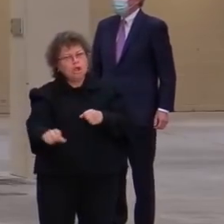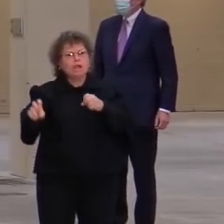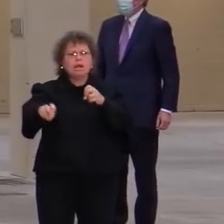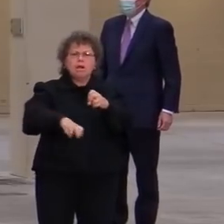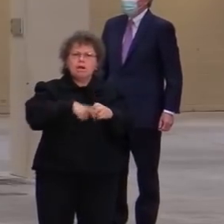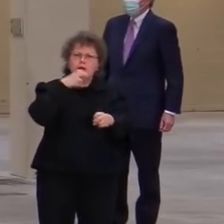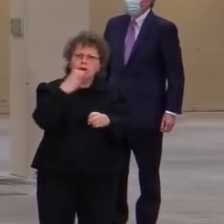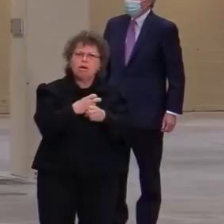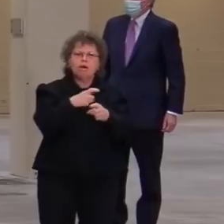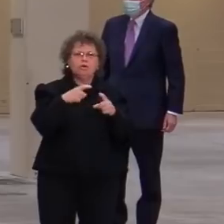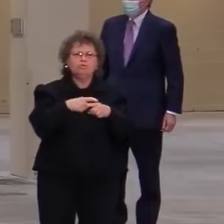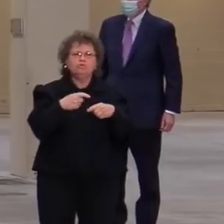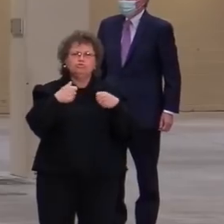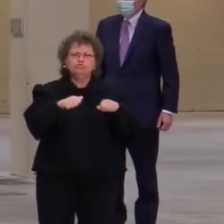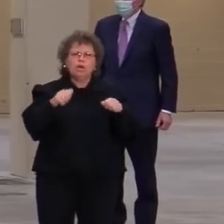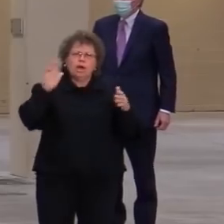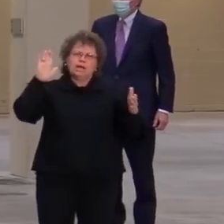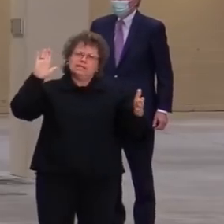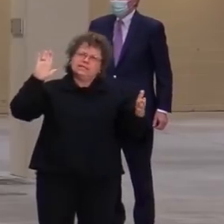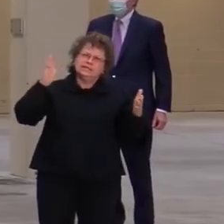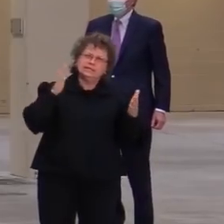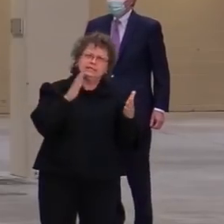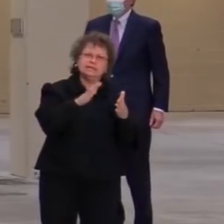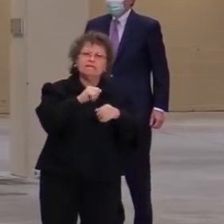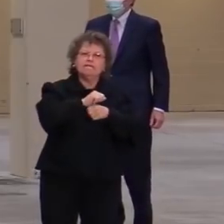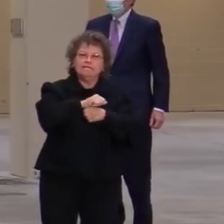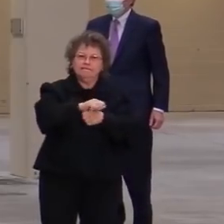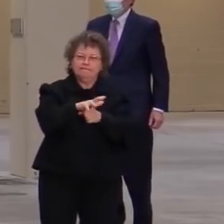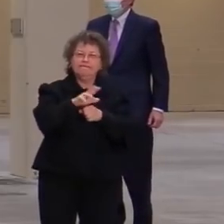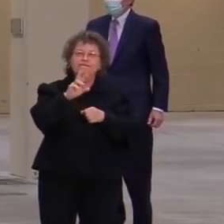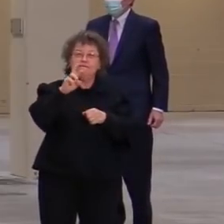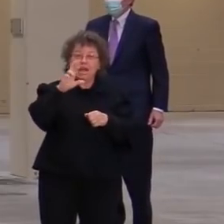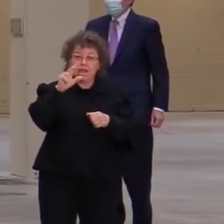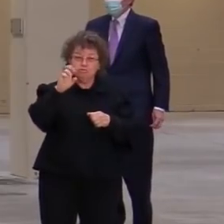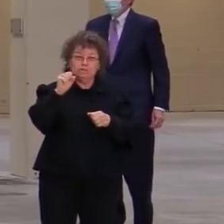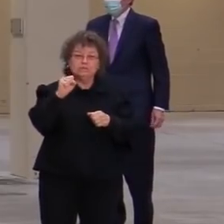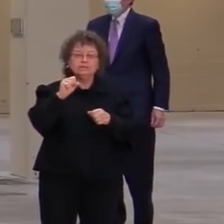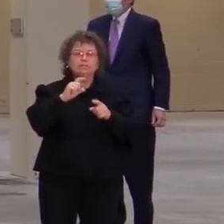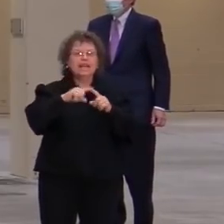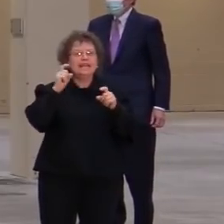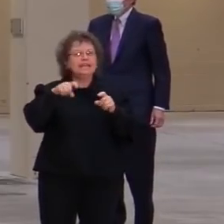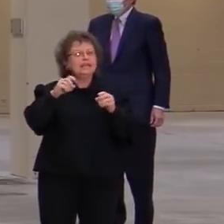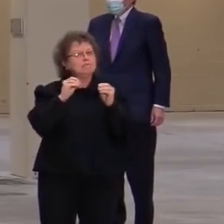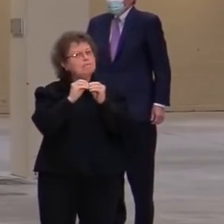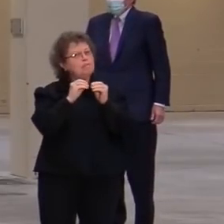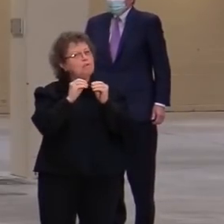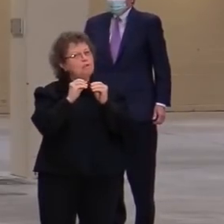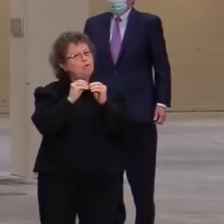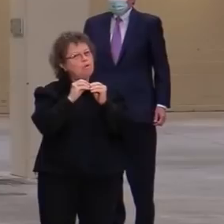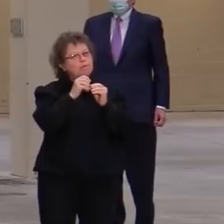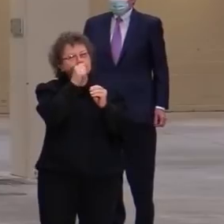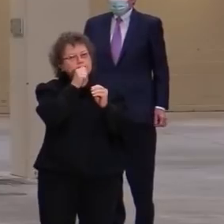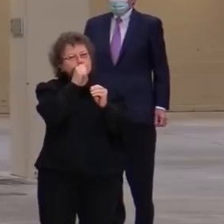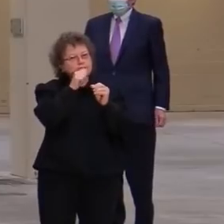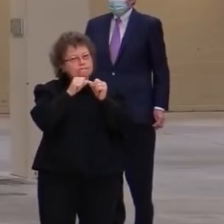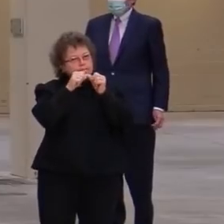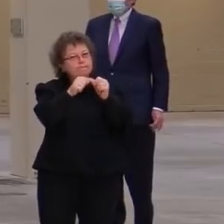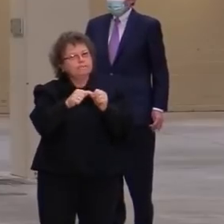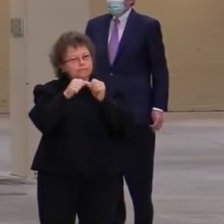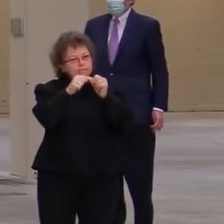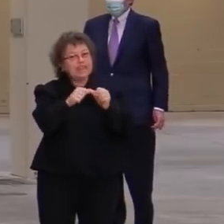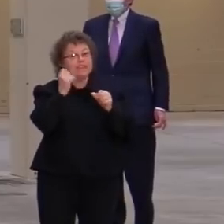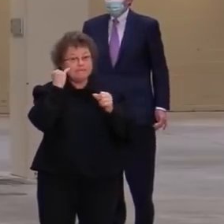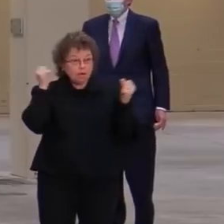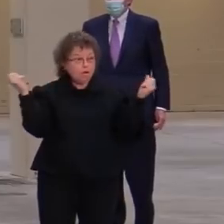this virus, but we all need to dig in a little deeper for a little longer. If we all do that, we can continue to